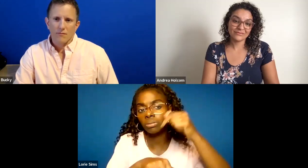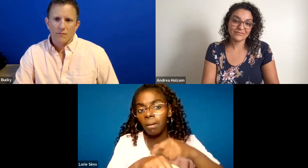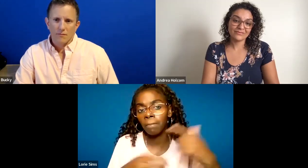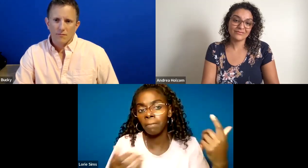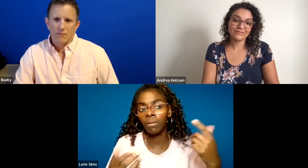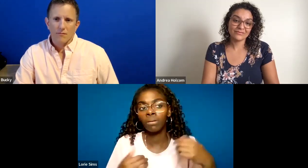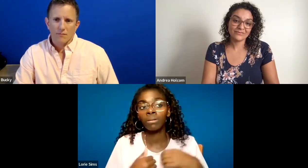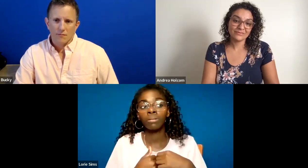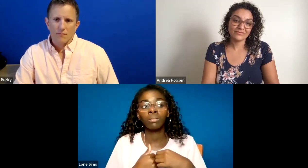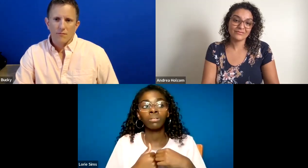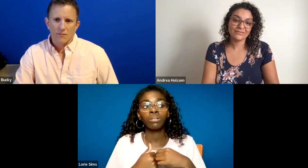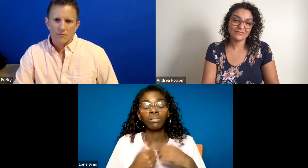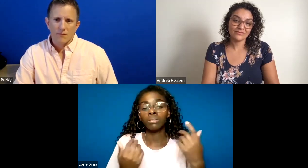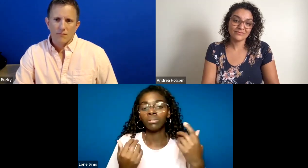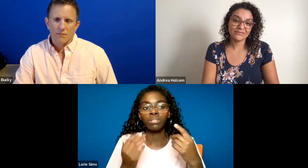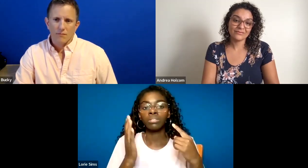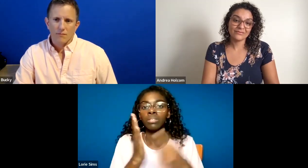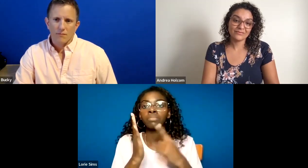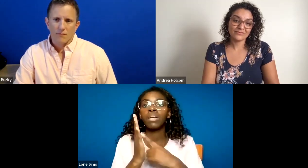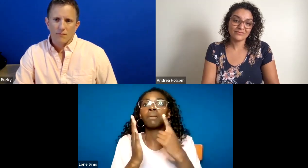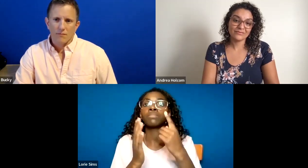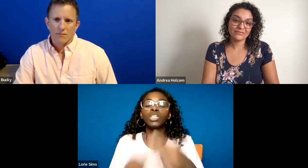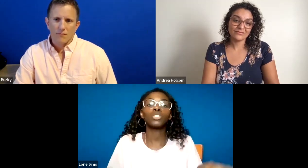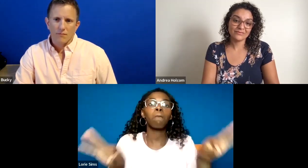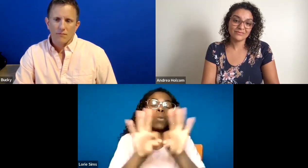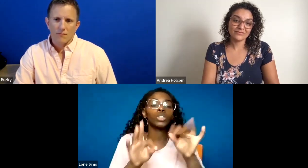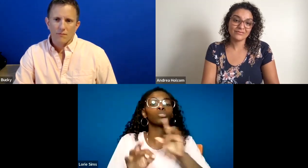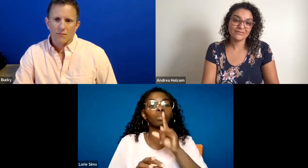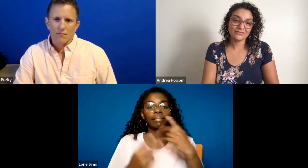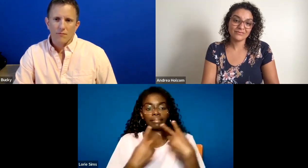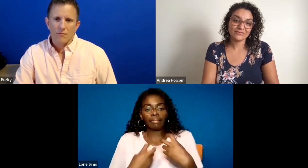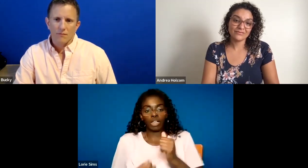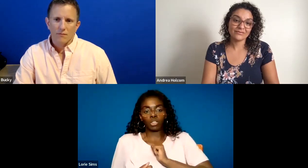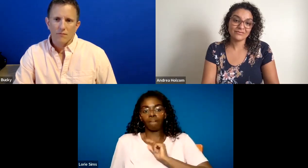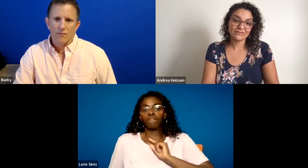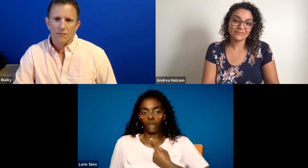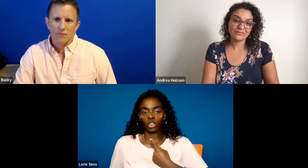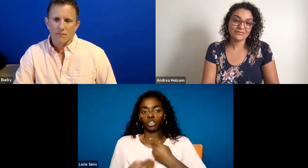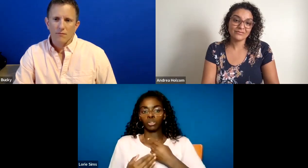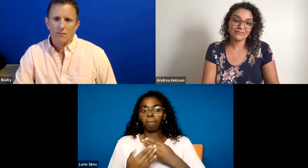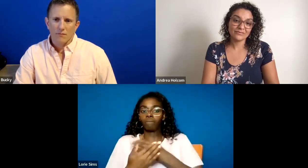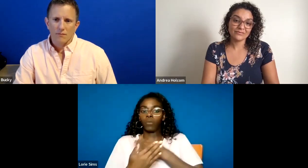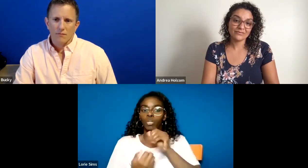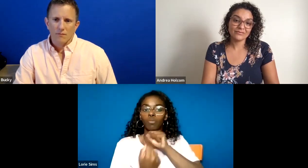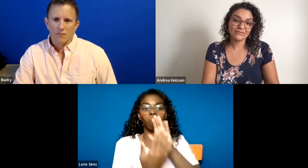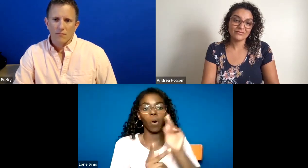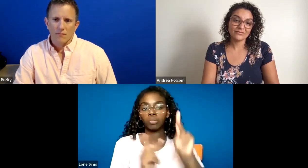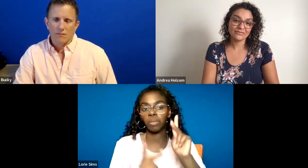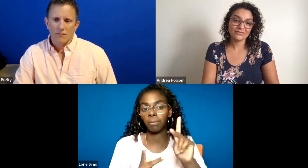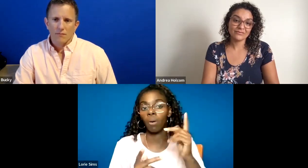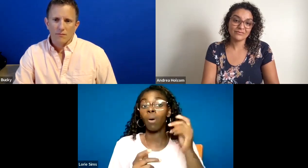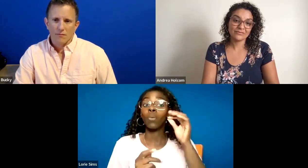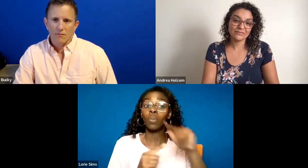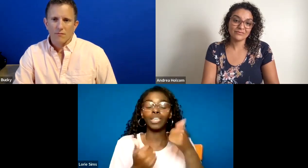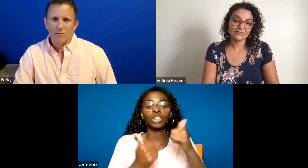me anything. And so you're unable to educate people who have this mindset most of the time. It's so important to do some